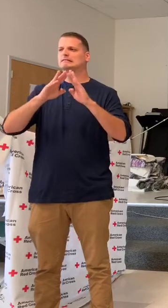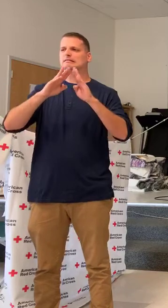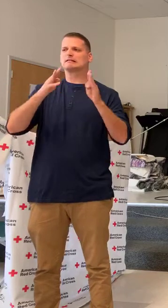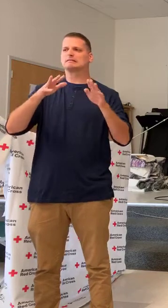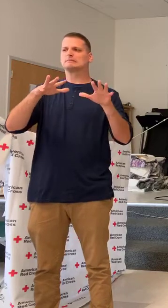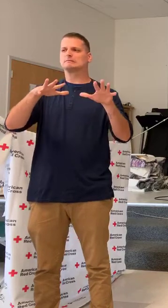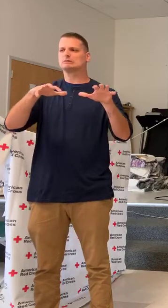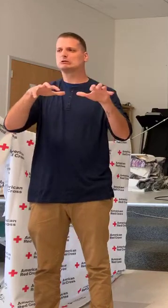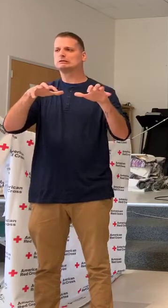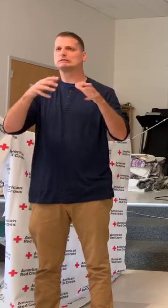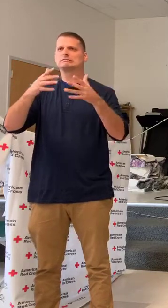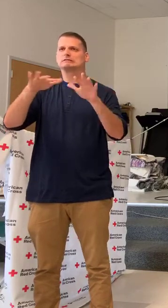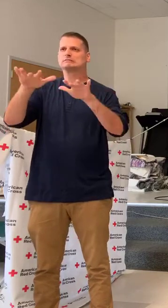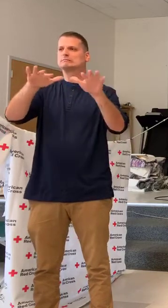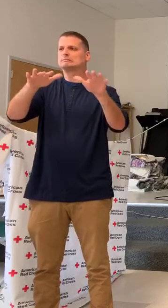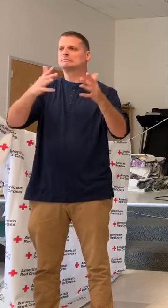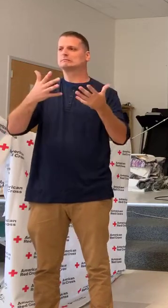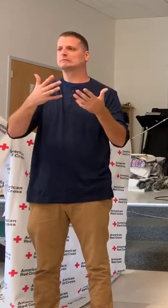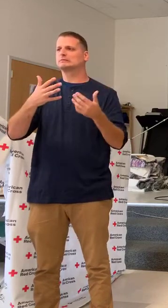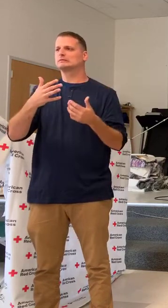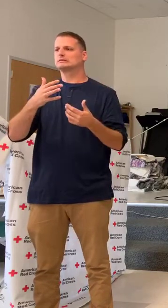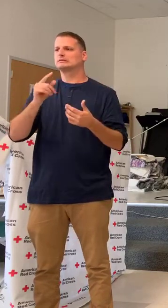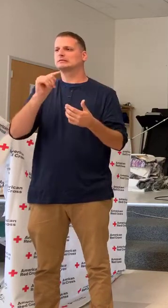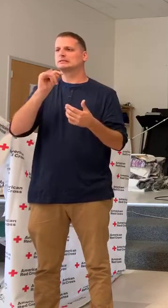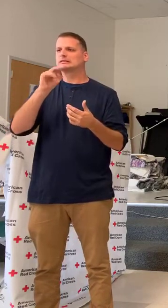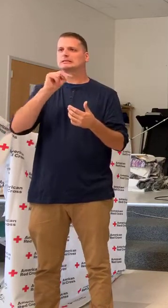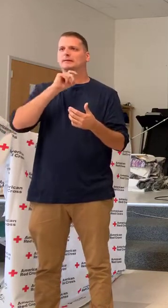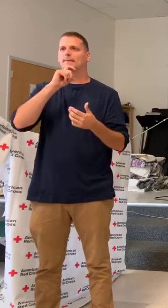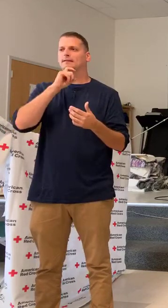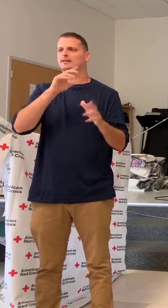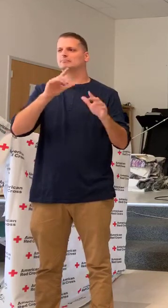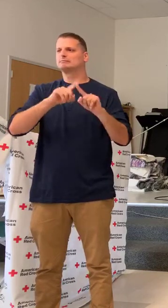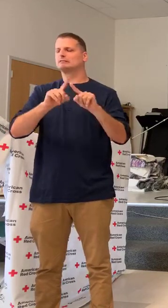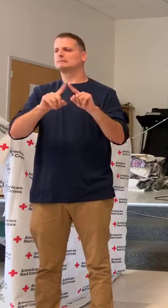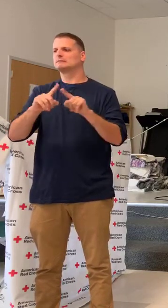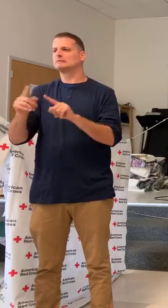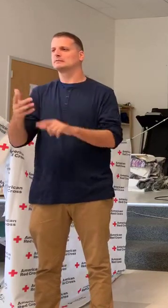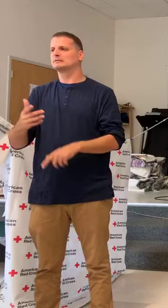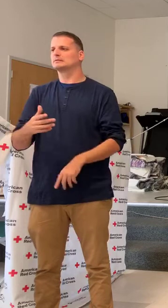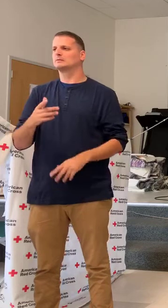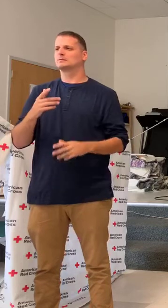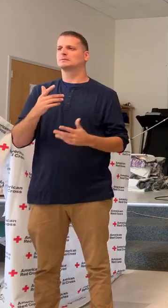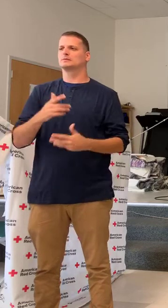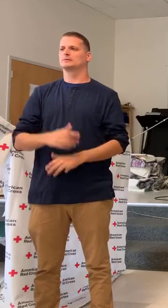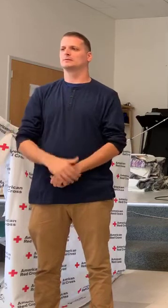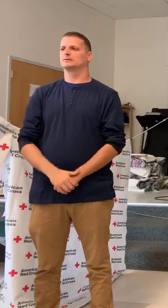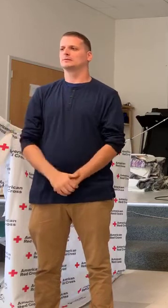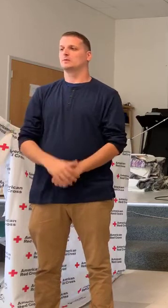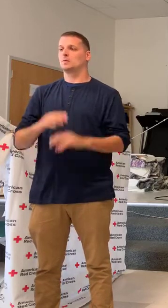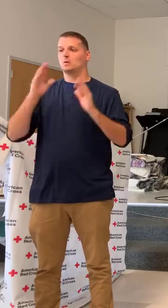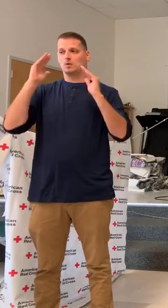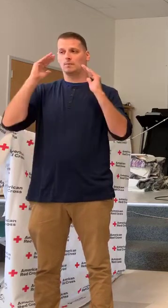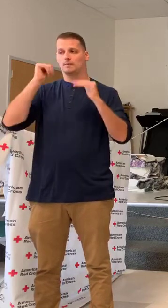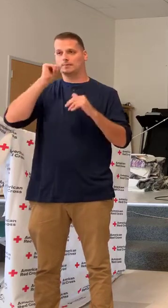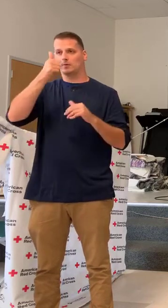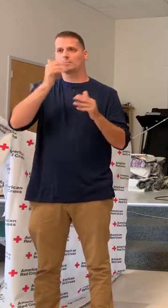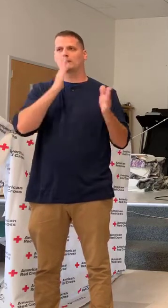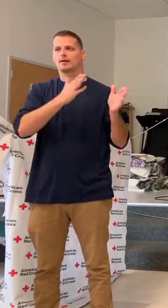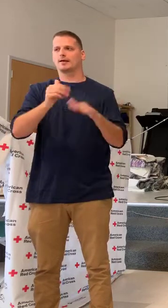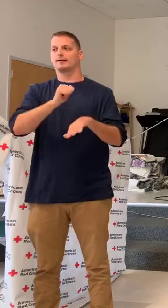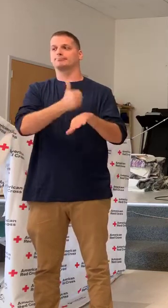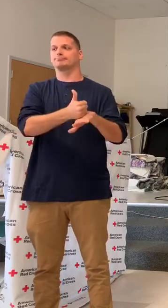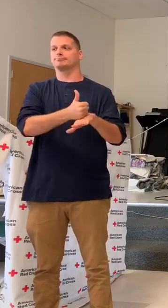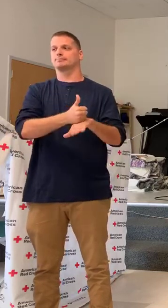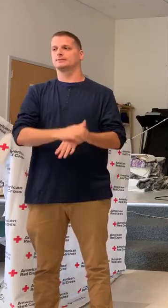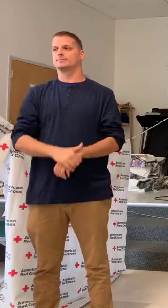the tin, the metals, all that? Right now, hopefully by tomorrow, we'll have the plan in place. All the normal